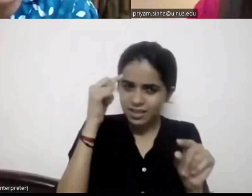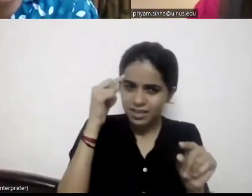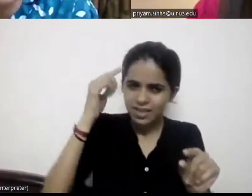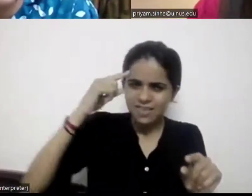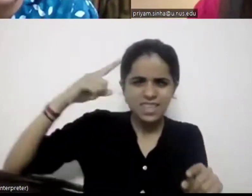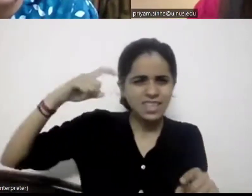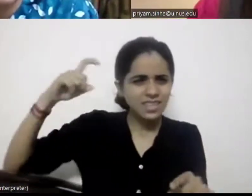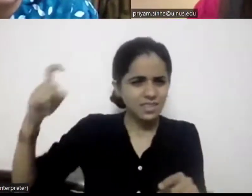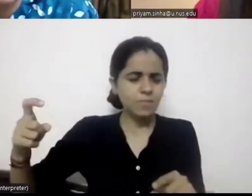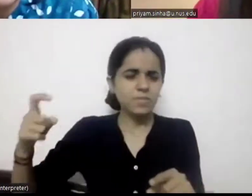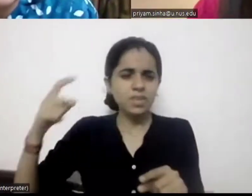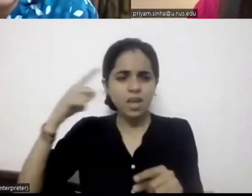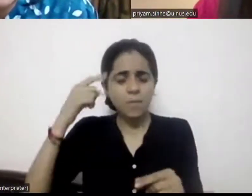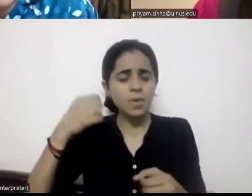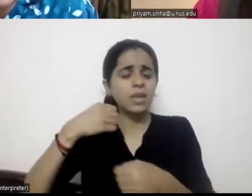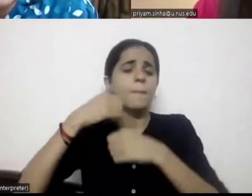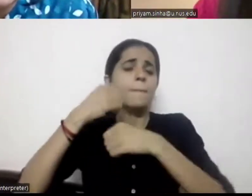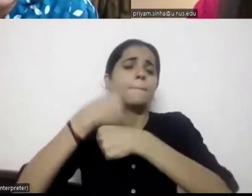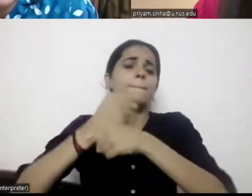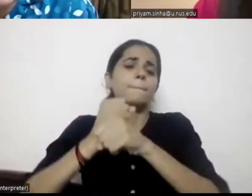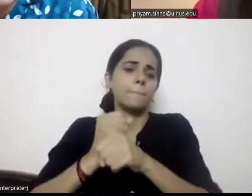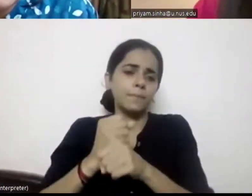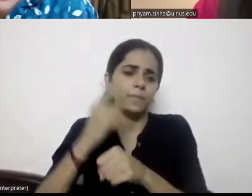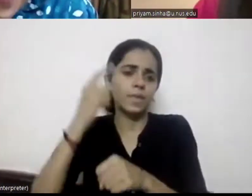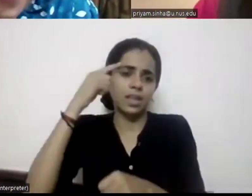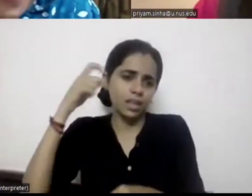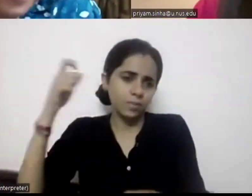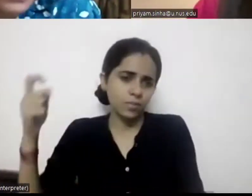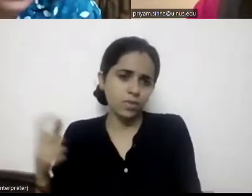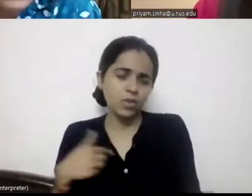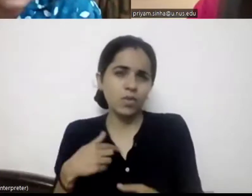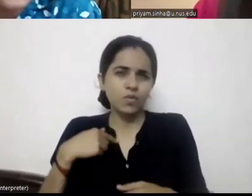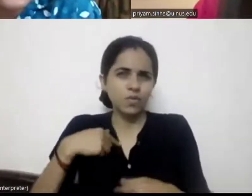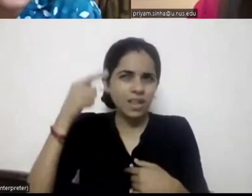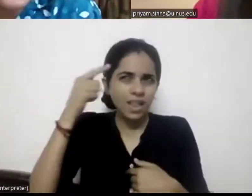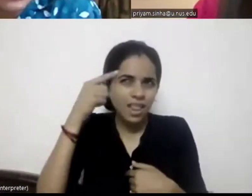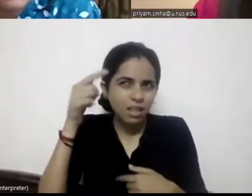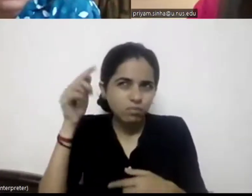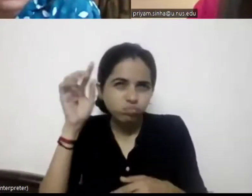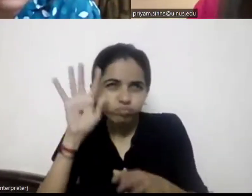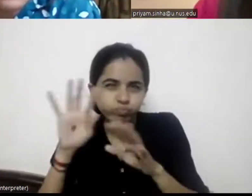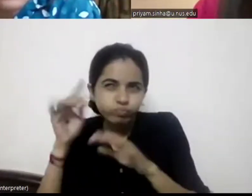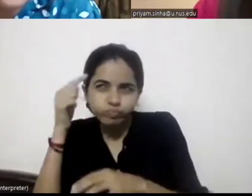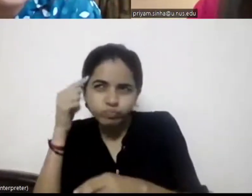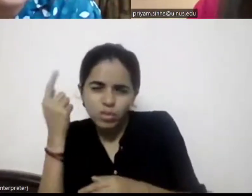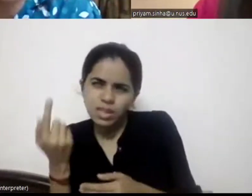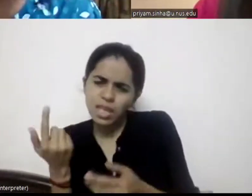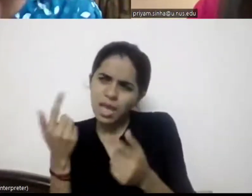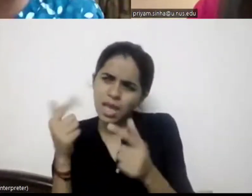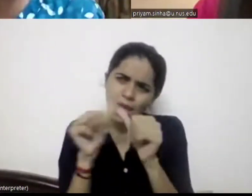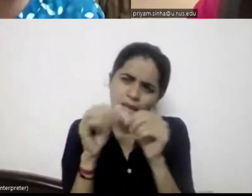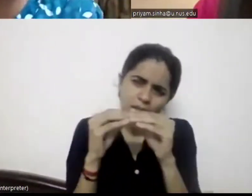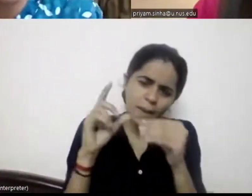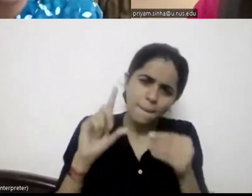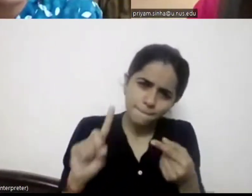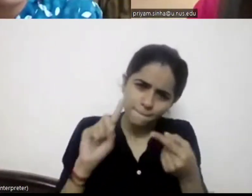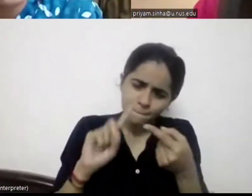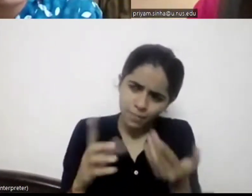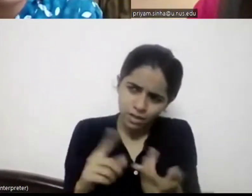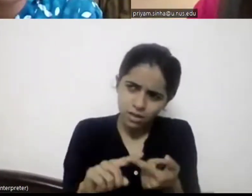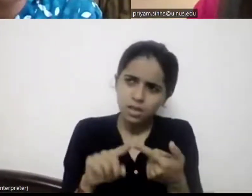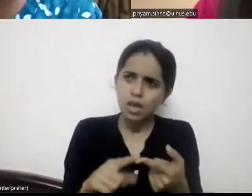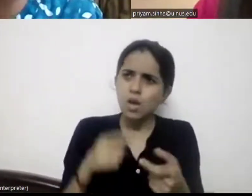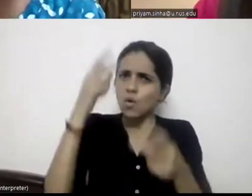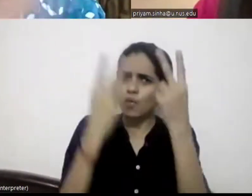of assumptions. We assume the other person is able. We assume our viewers are